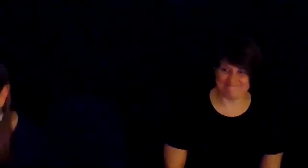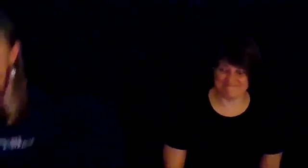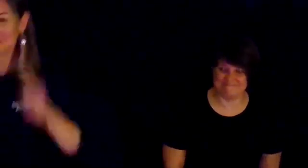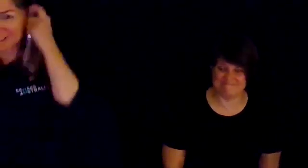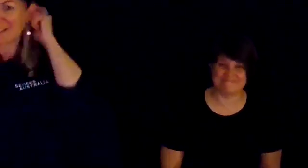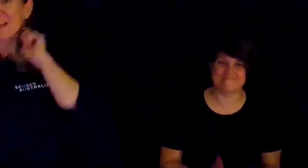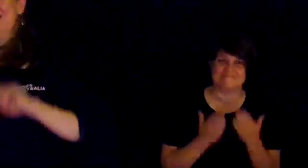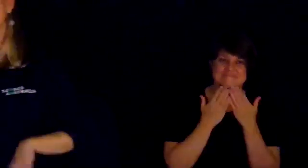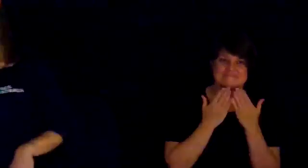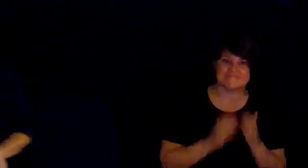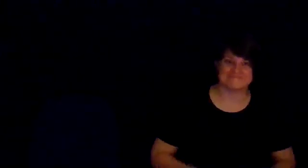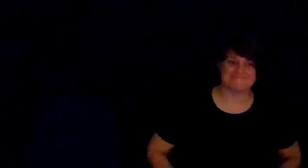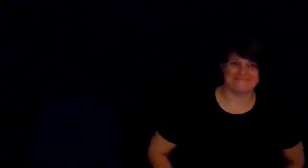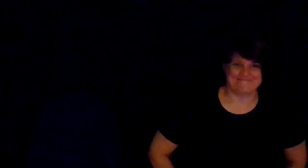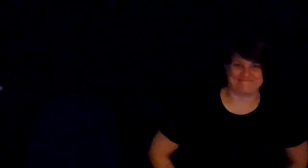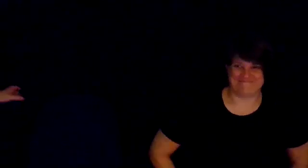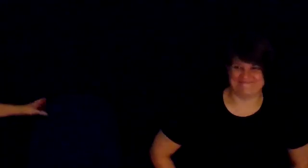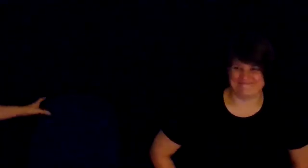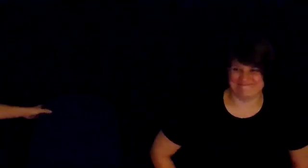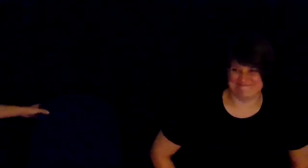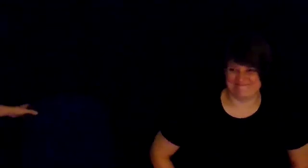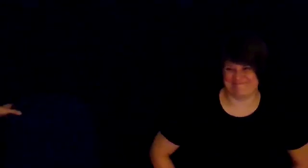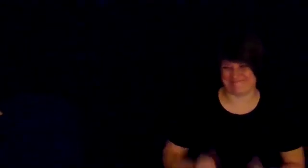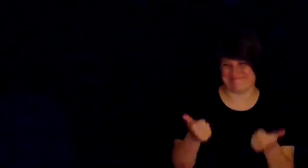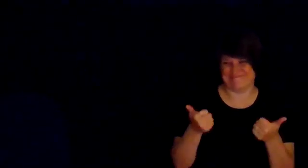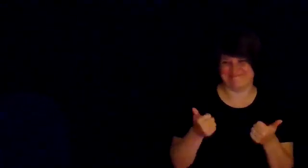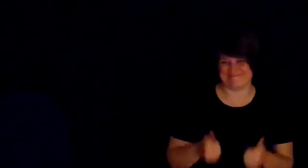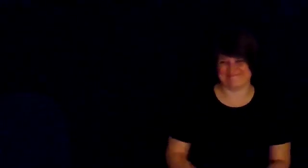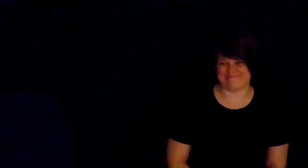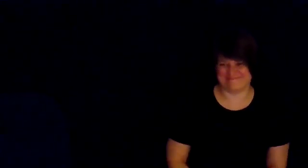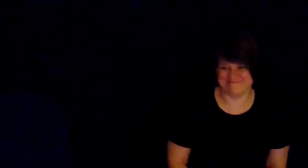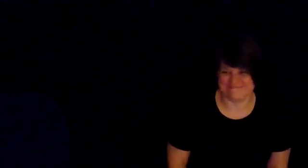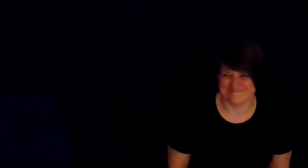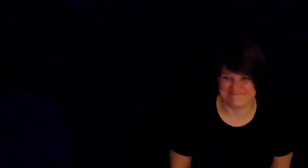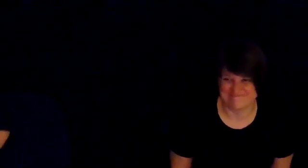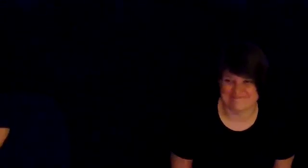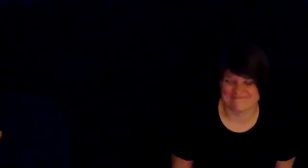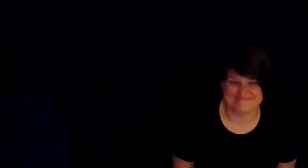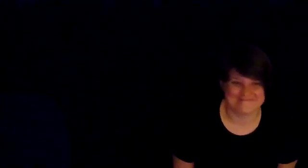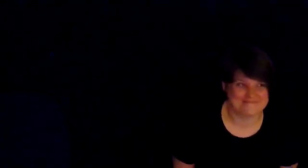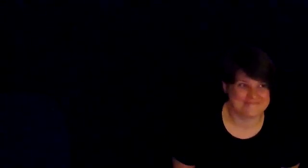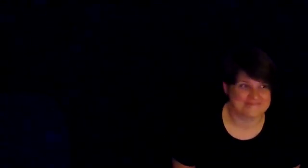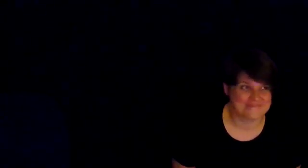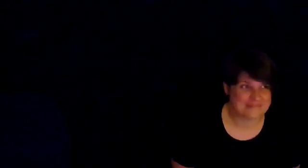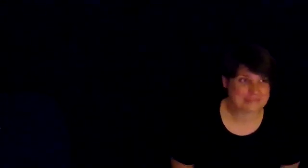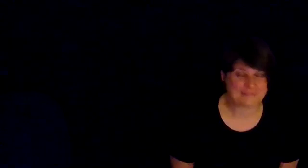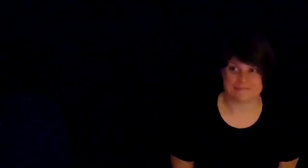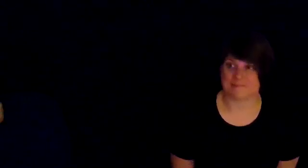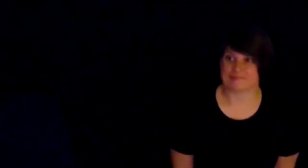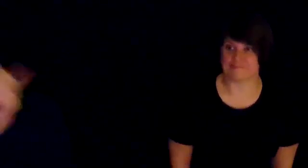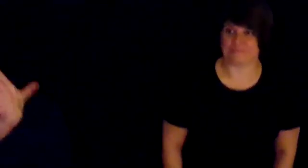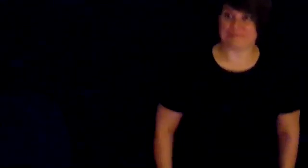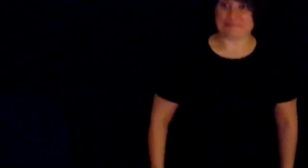Thanks, Mary. Thank you, Karen.